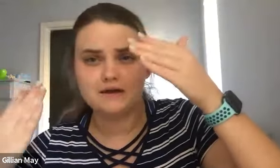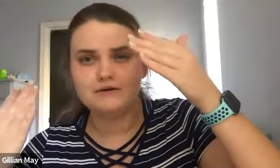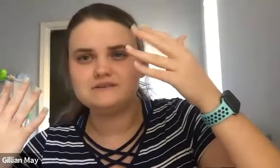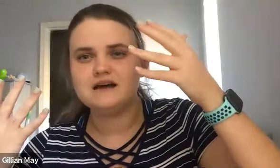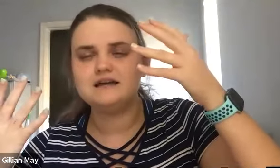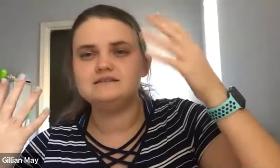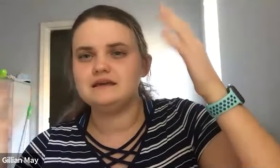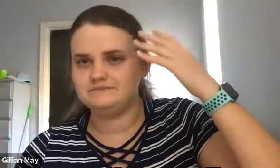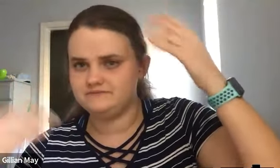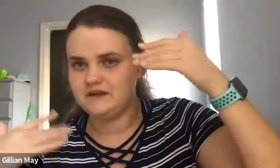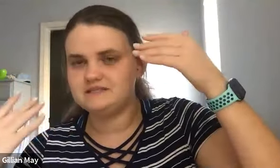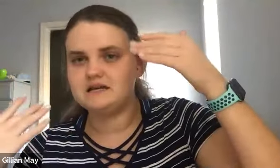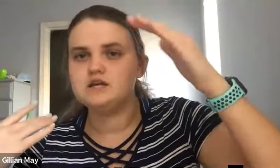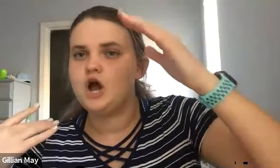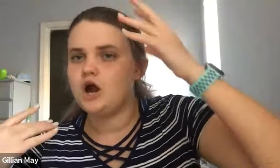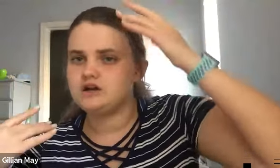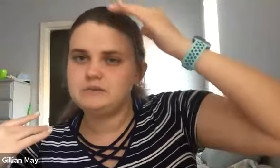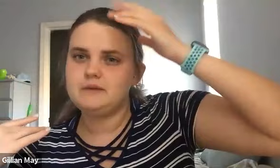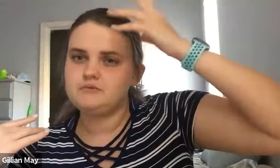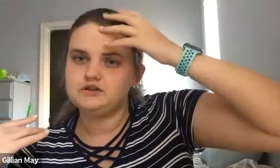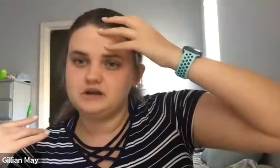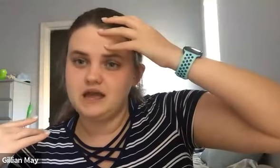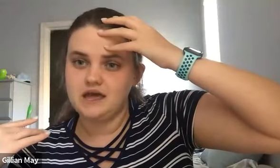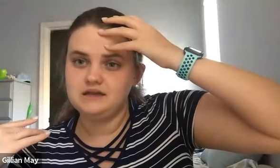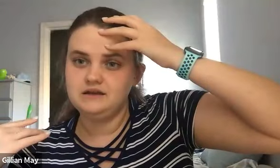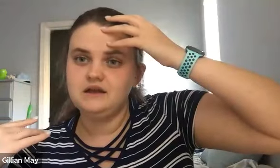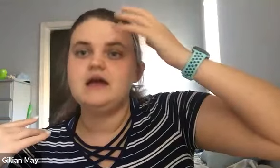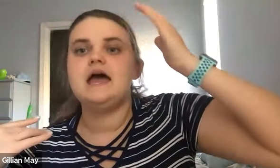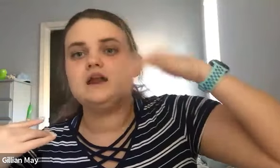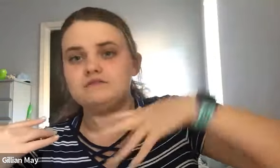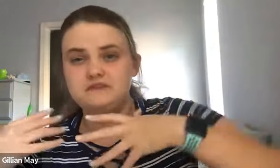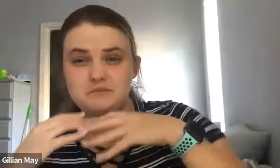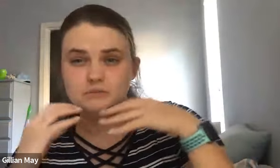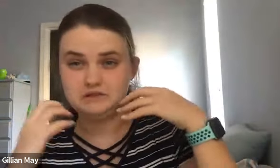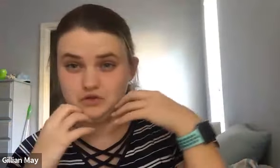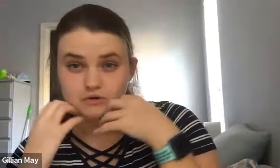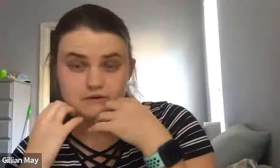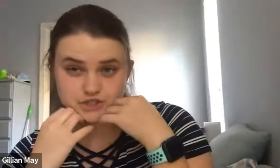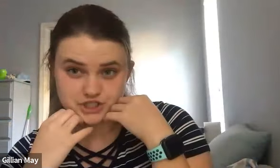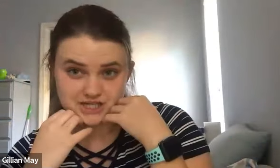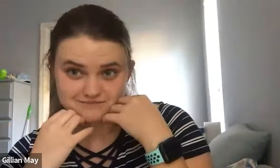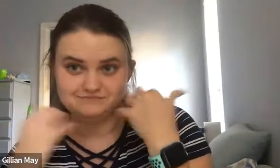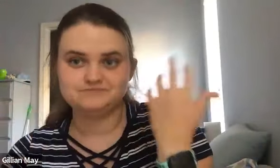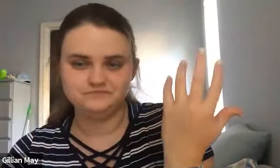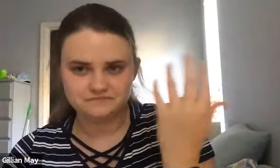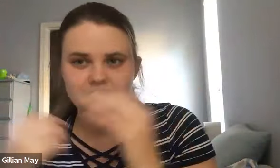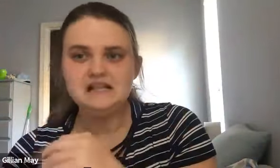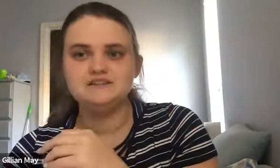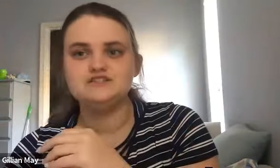boy/male signs, like family signs, are going to be up around your head, and all female will be lower around your chin.